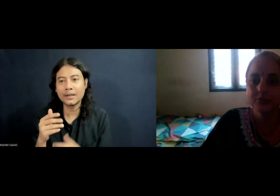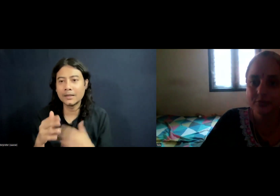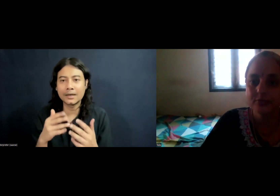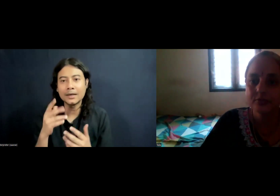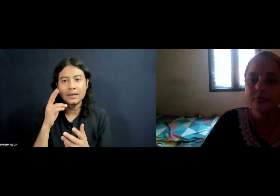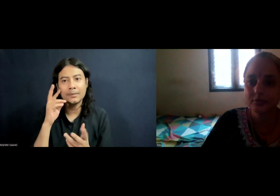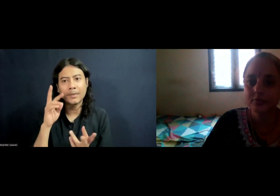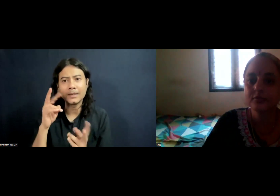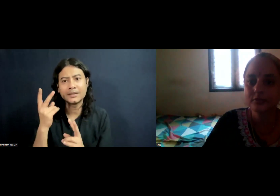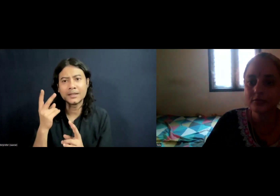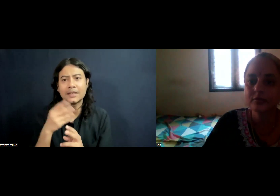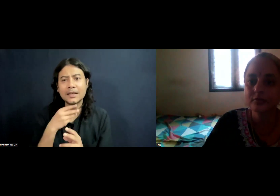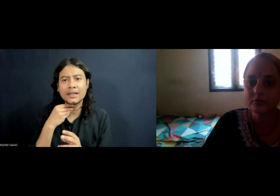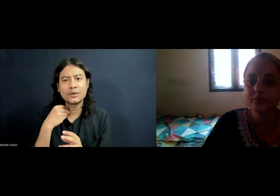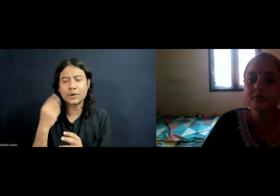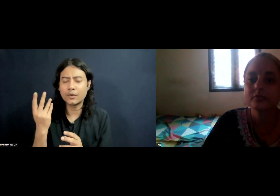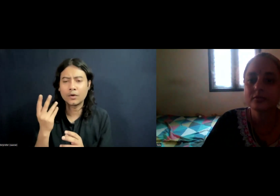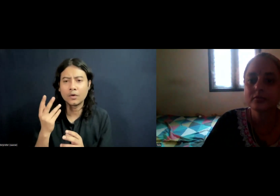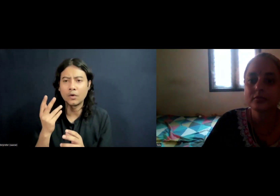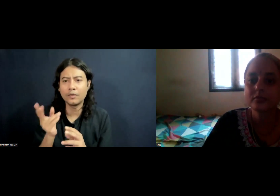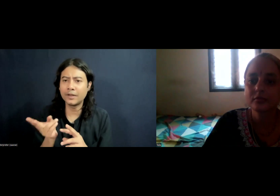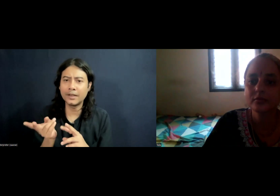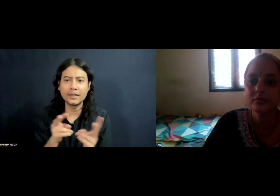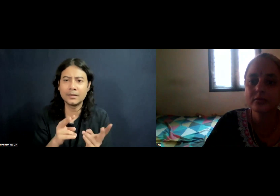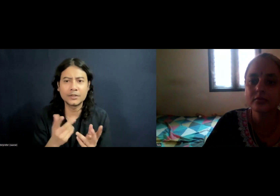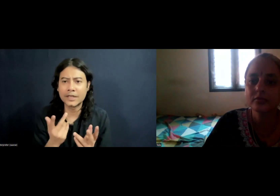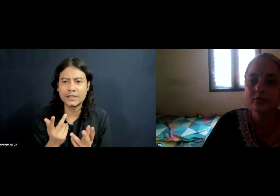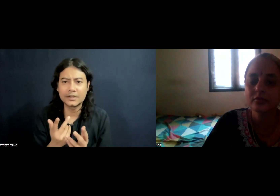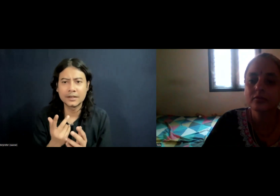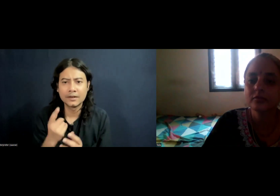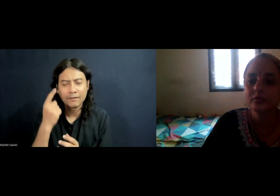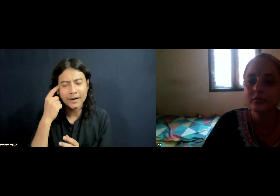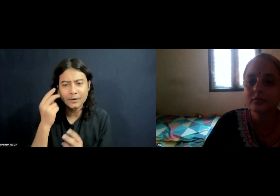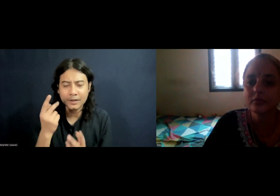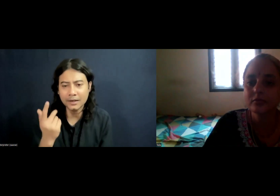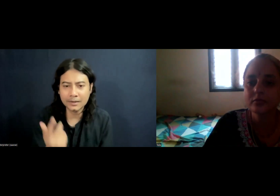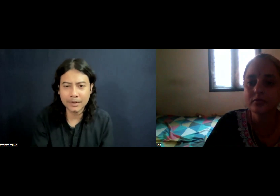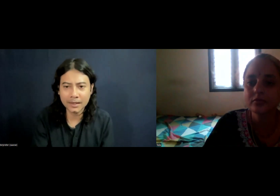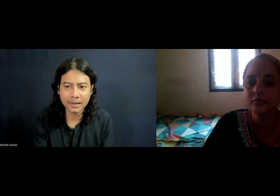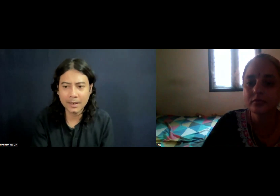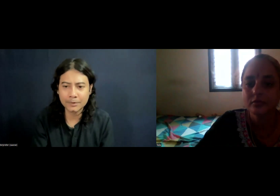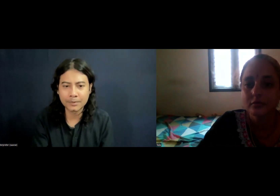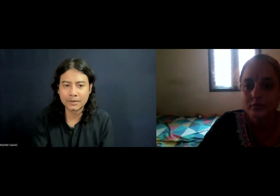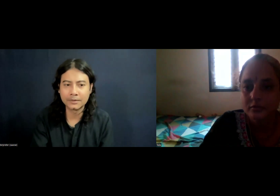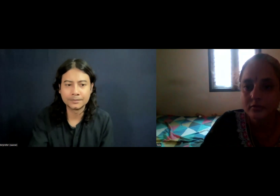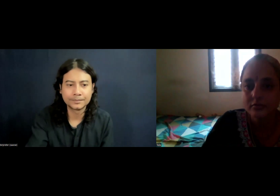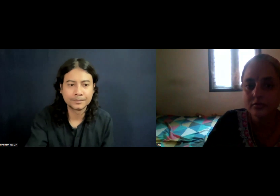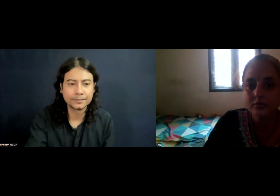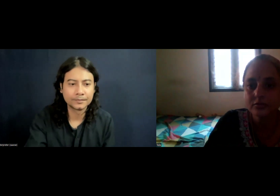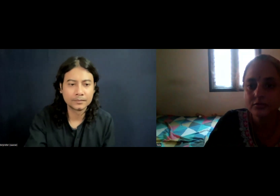everything. But then suddenly the mind changed and he then took it all off and then he changed Why do you think that something like that happens,